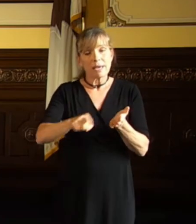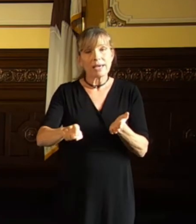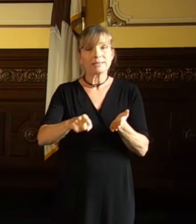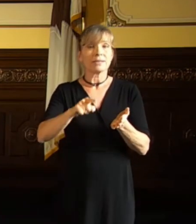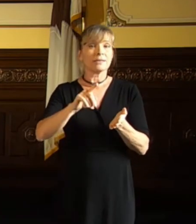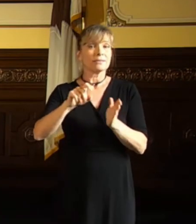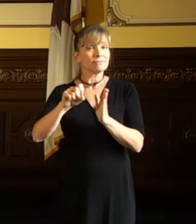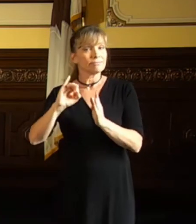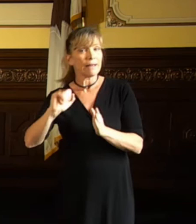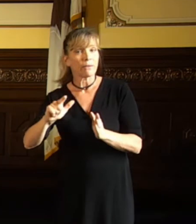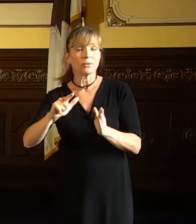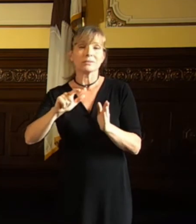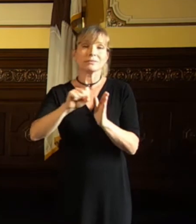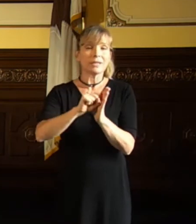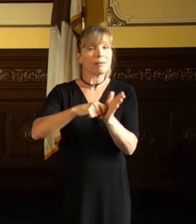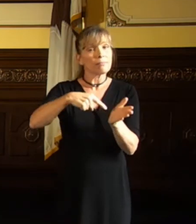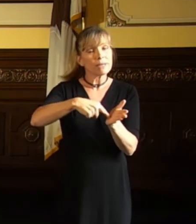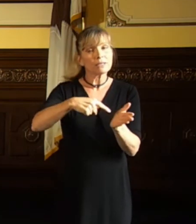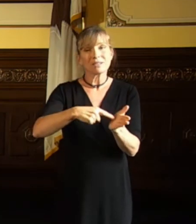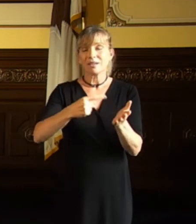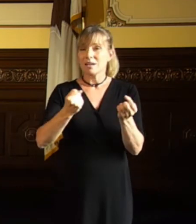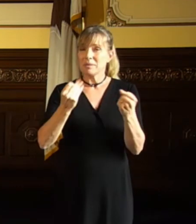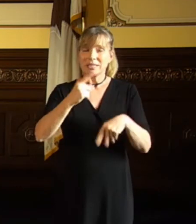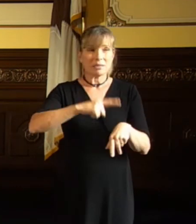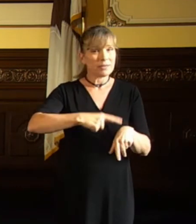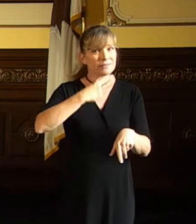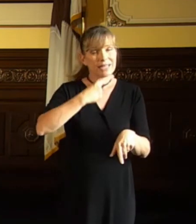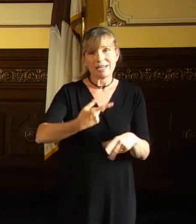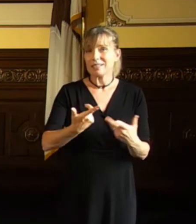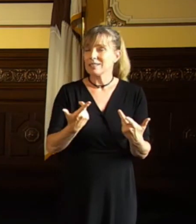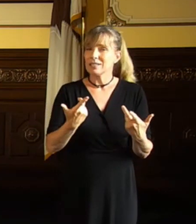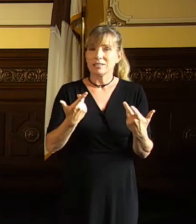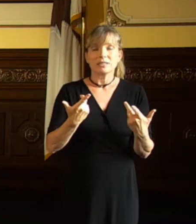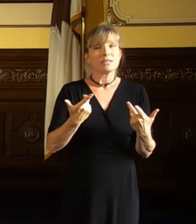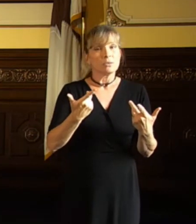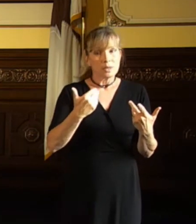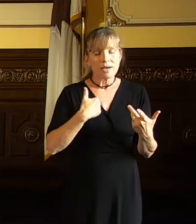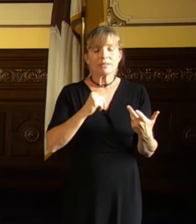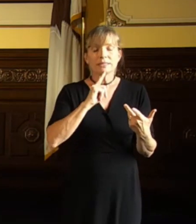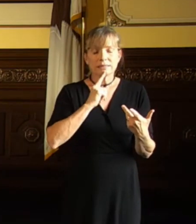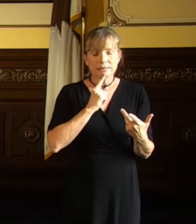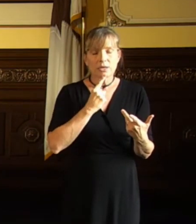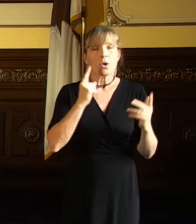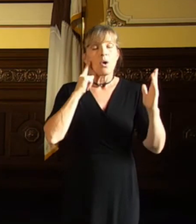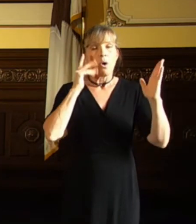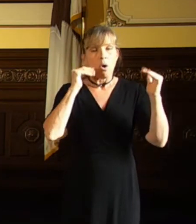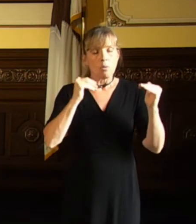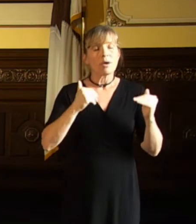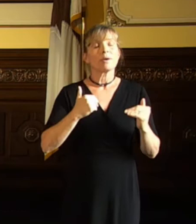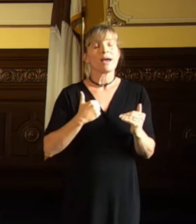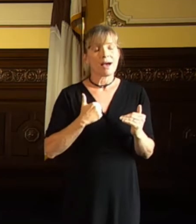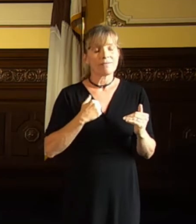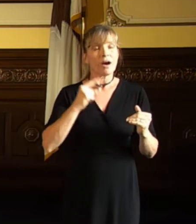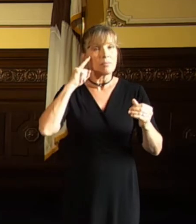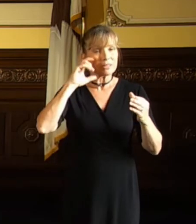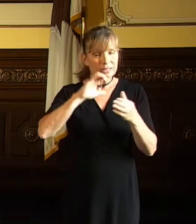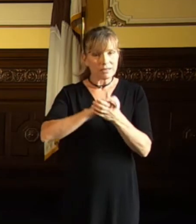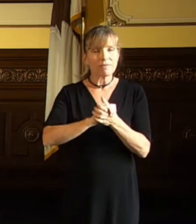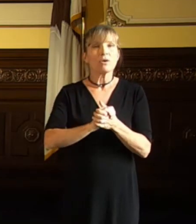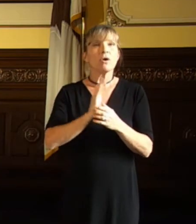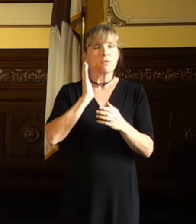for the state. And as I've said many times before, we have a sincere hope and belief that there will